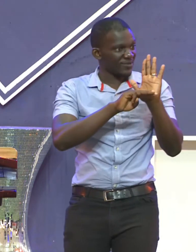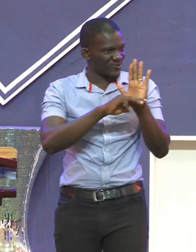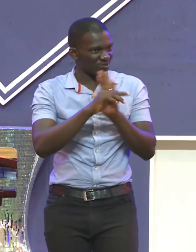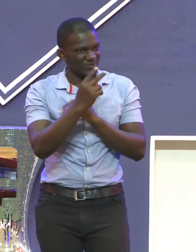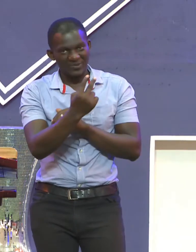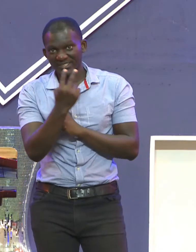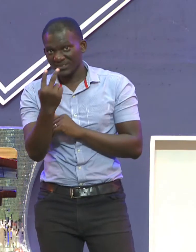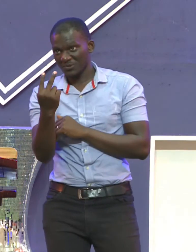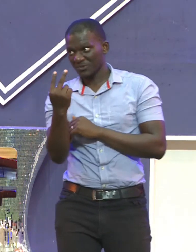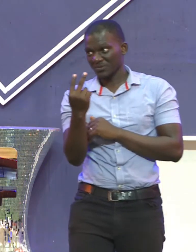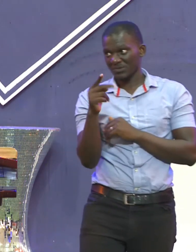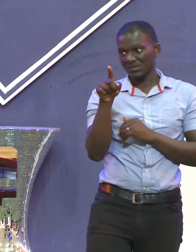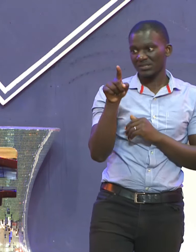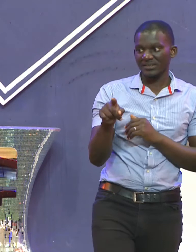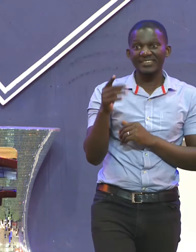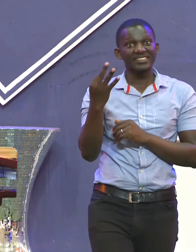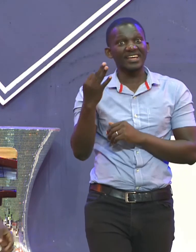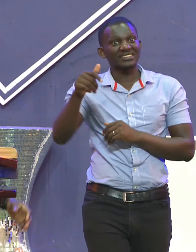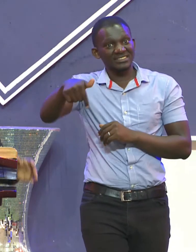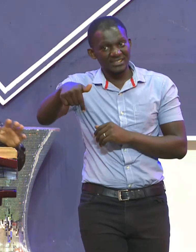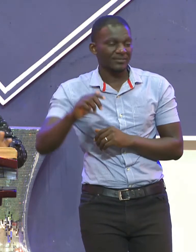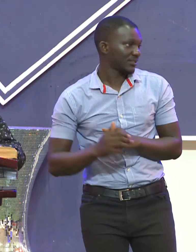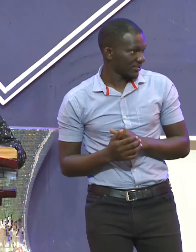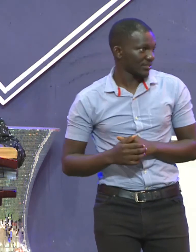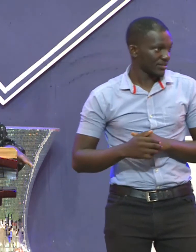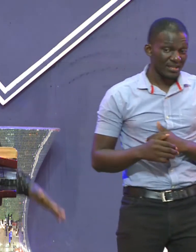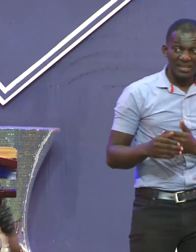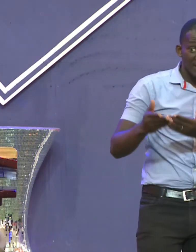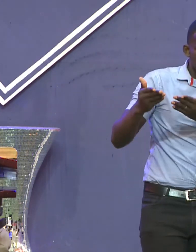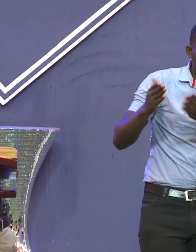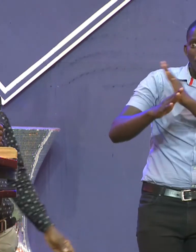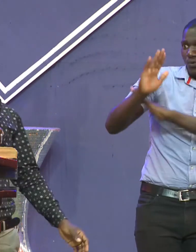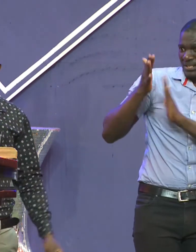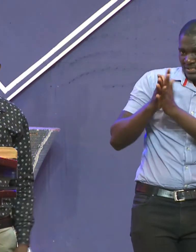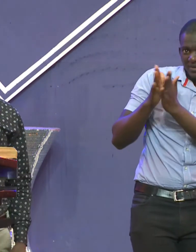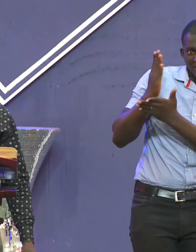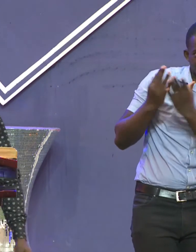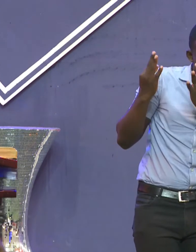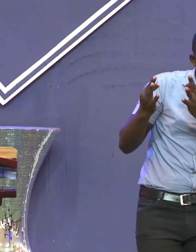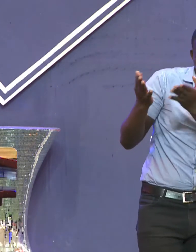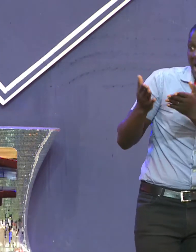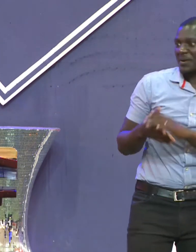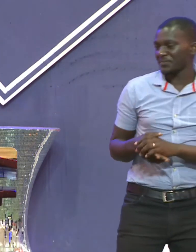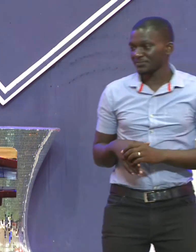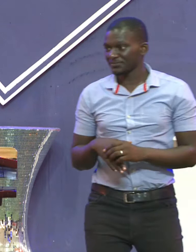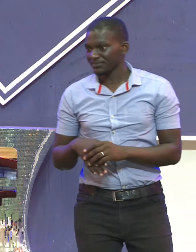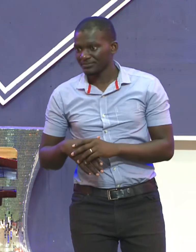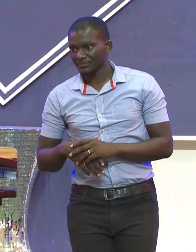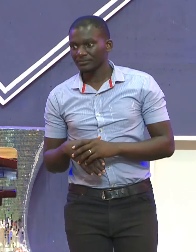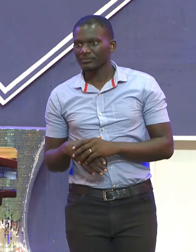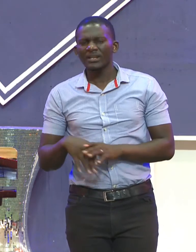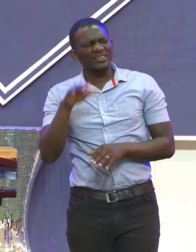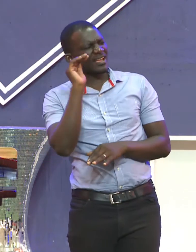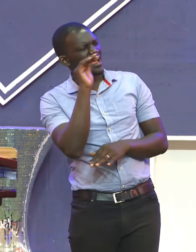Matayo 22. Verse 37. Olunyiro lwa 37. Waliwo Katonda kyatugamba. There is something that the Lord is telling us.